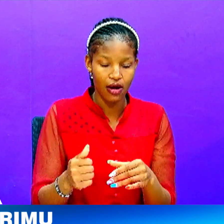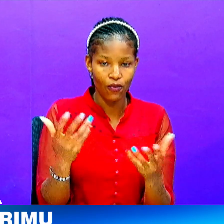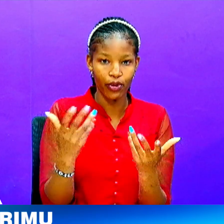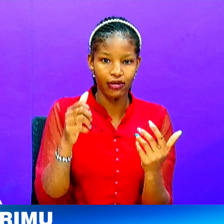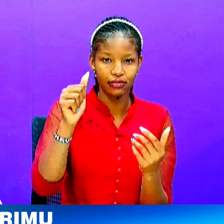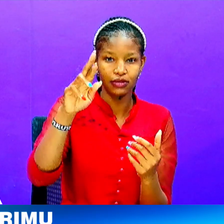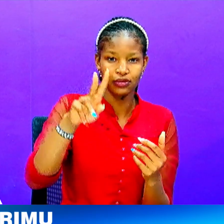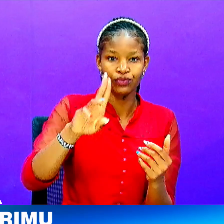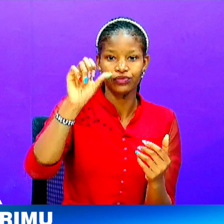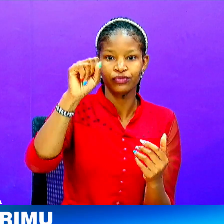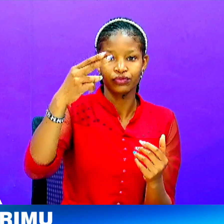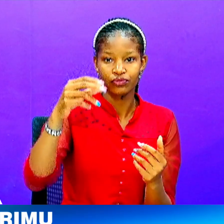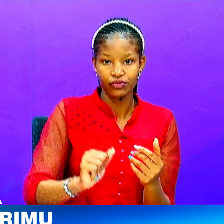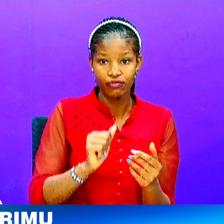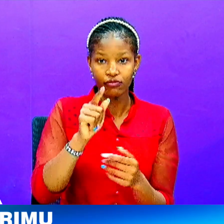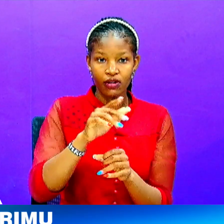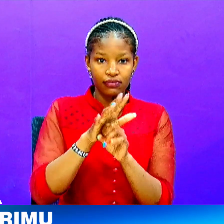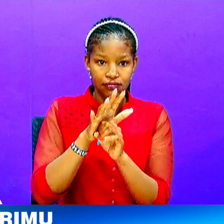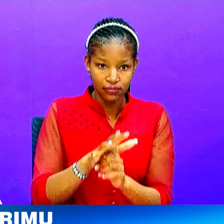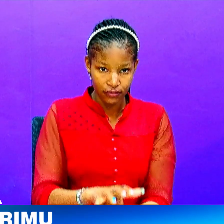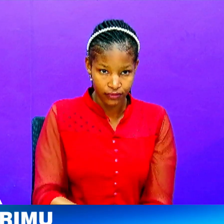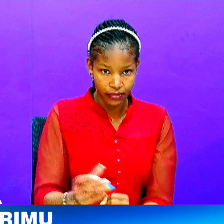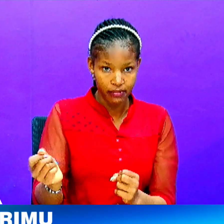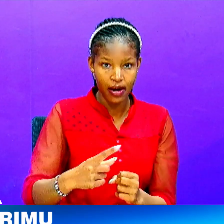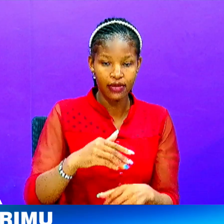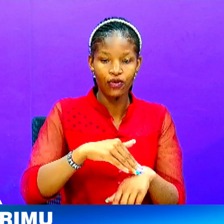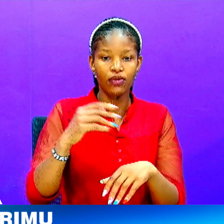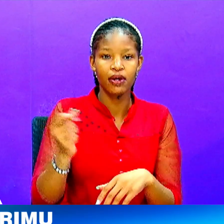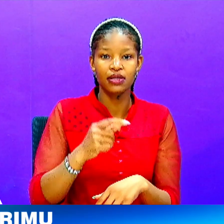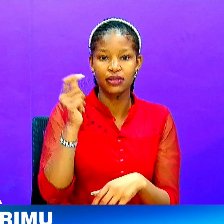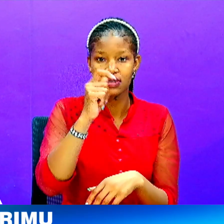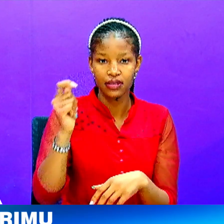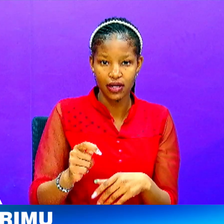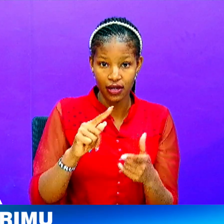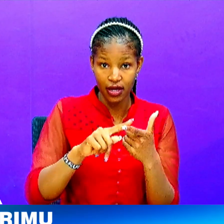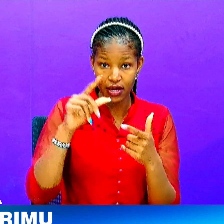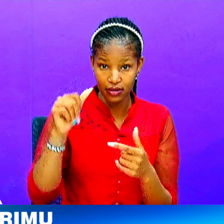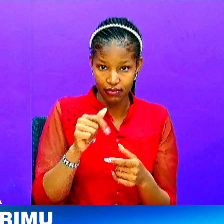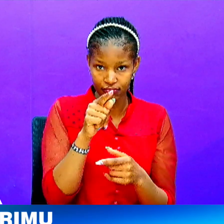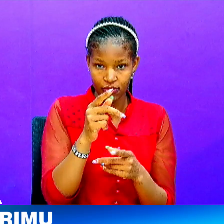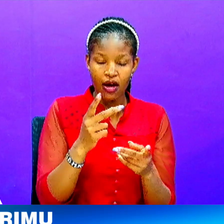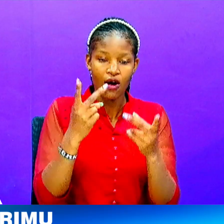Arusha as pressure mounts on Tanzania to review the directive.